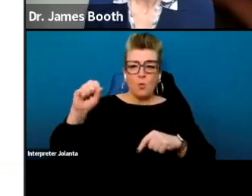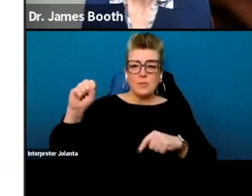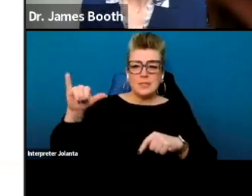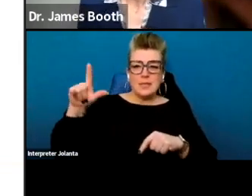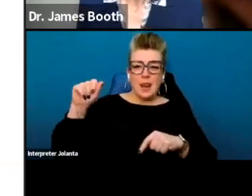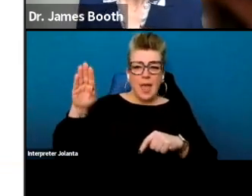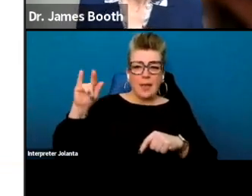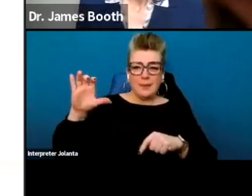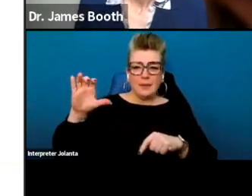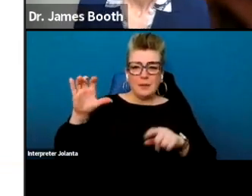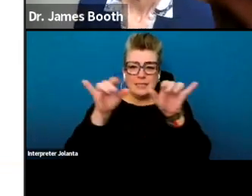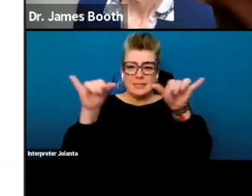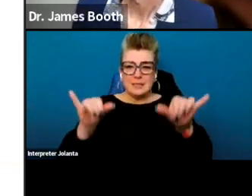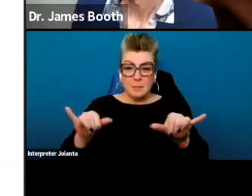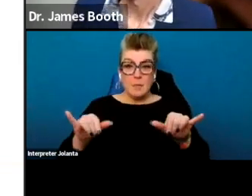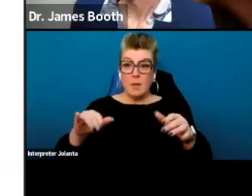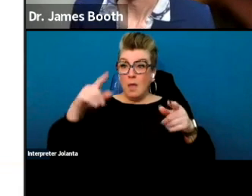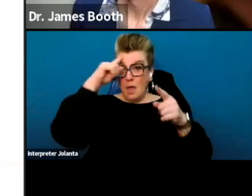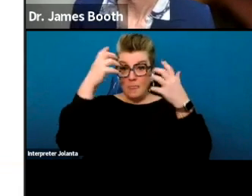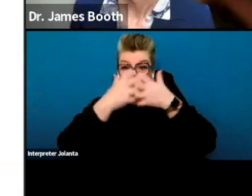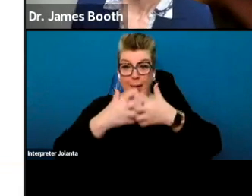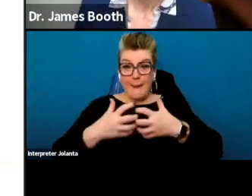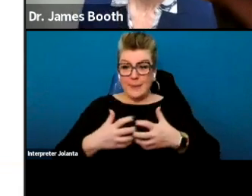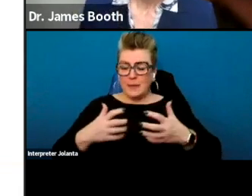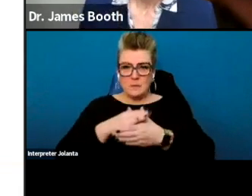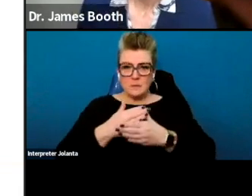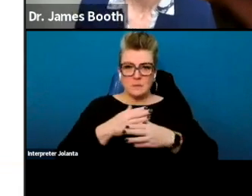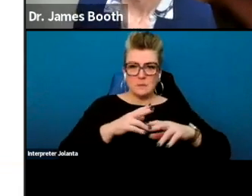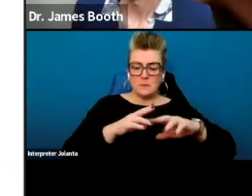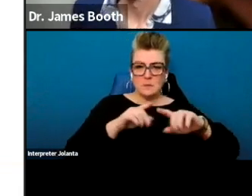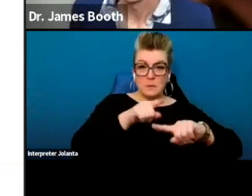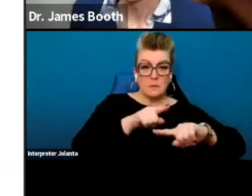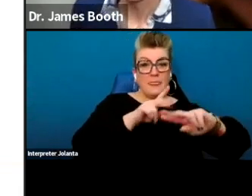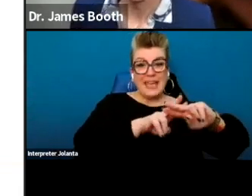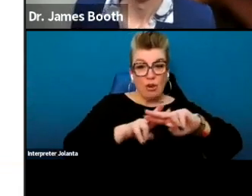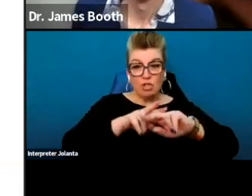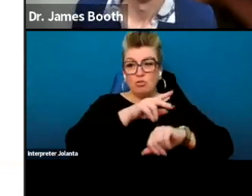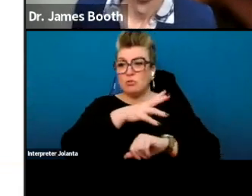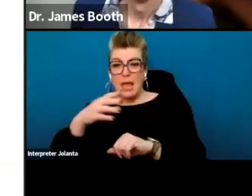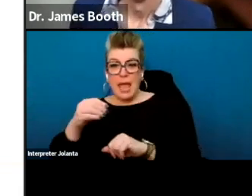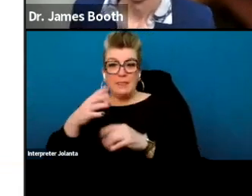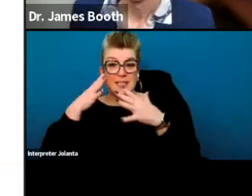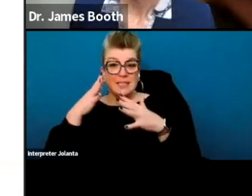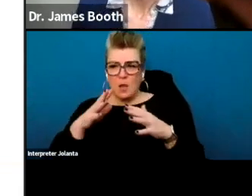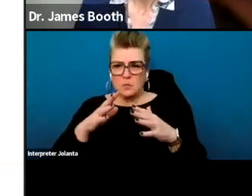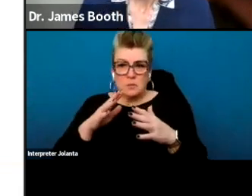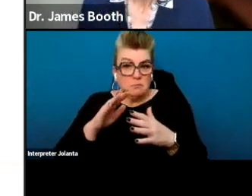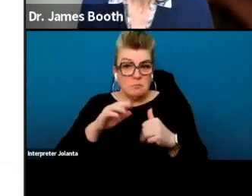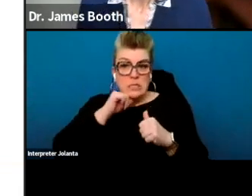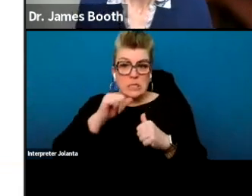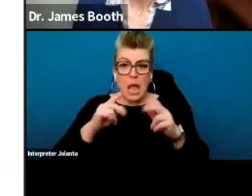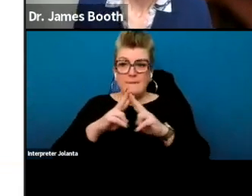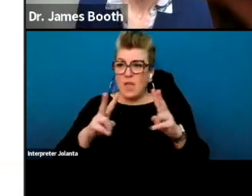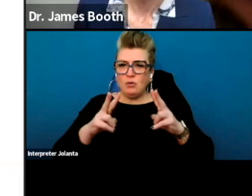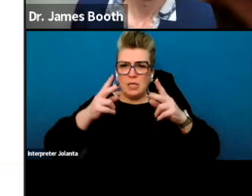mappings between like the characters and the sounds are not very regular. So the idea